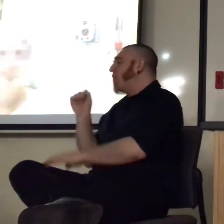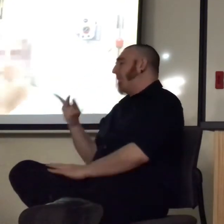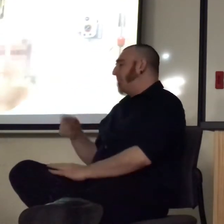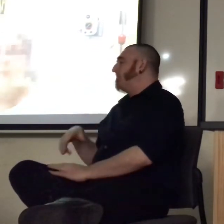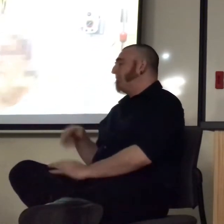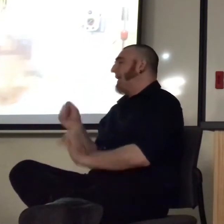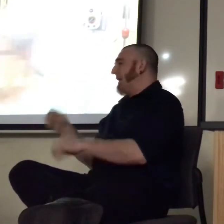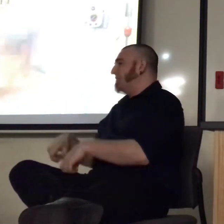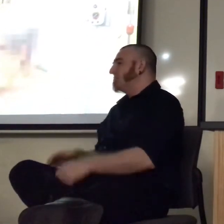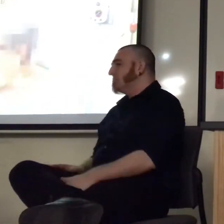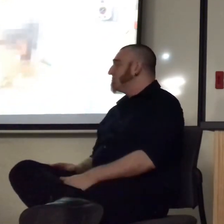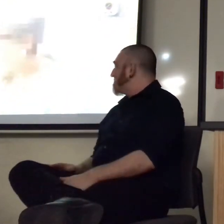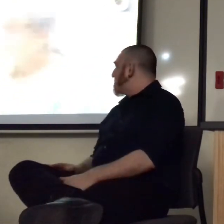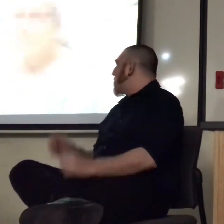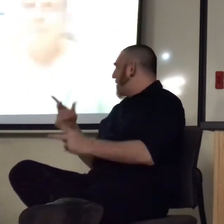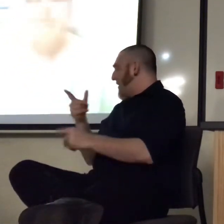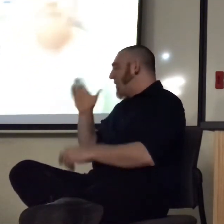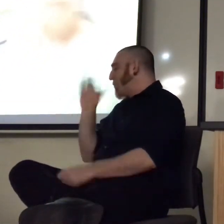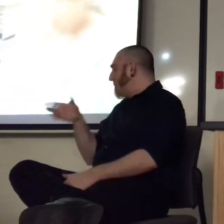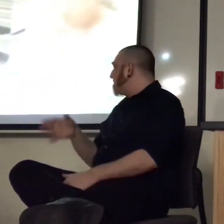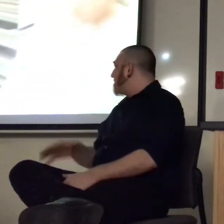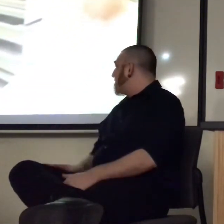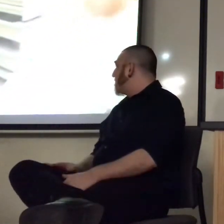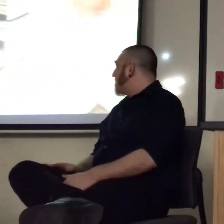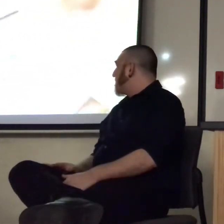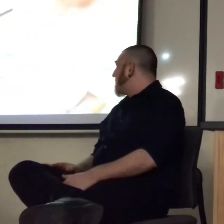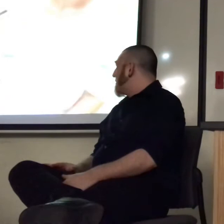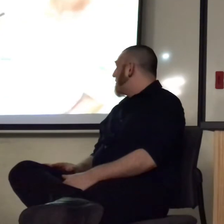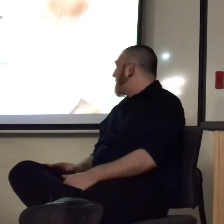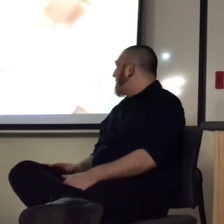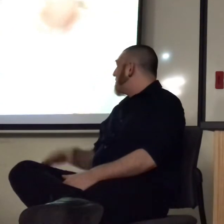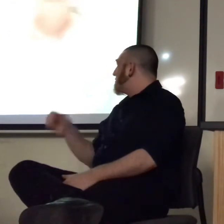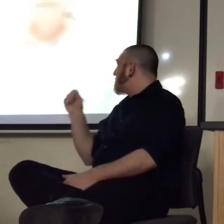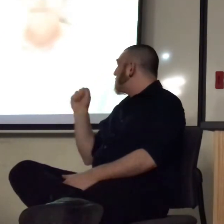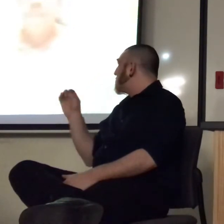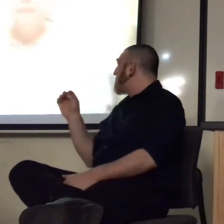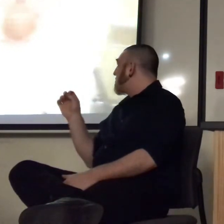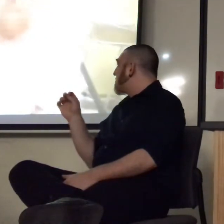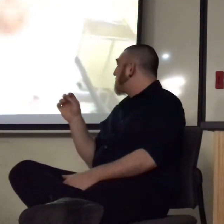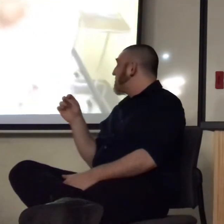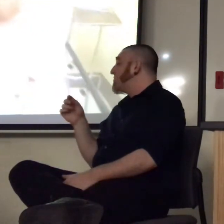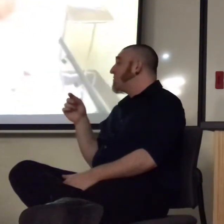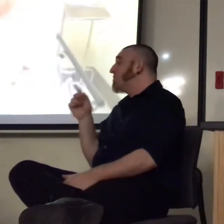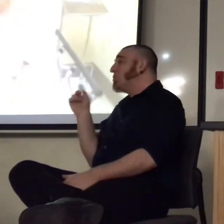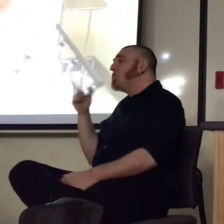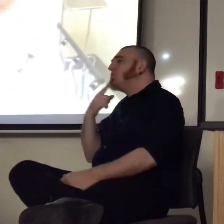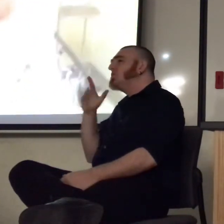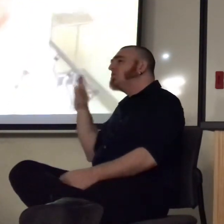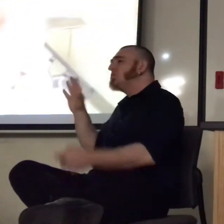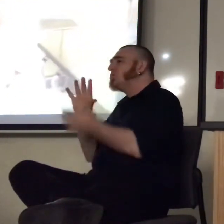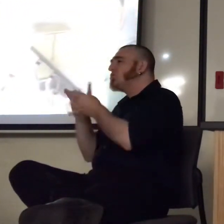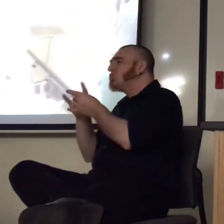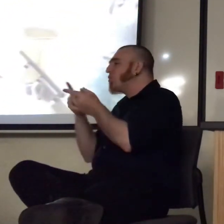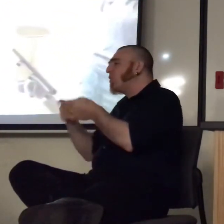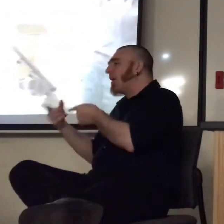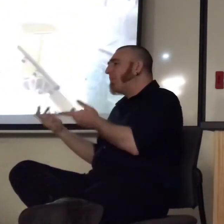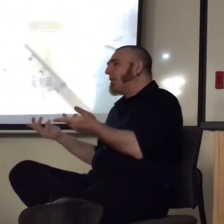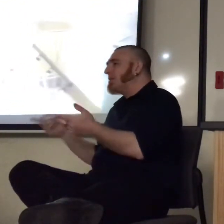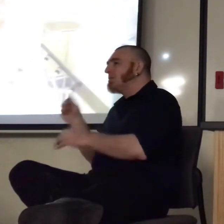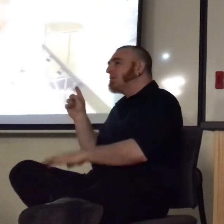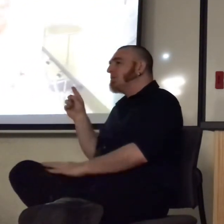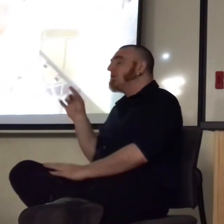You can blur you out. I can blur you out. Okay, we'll do that. So, do you tell the story of what happened to